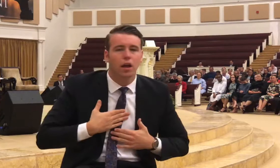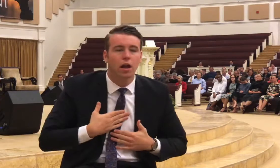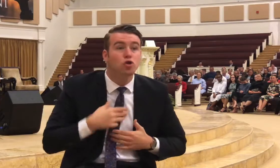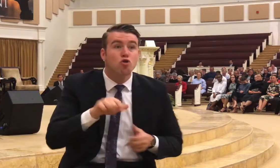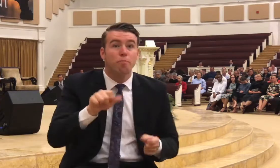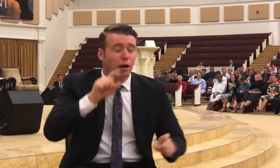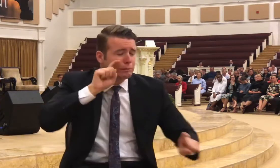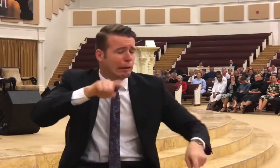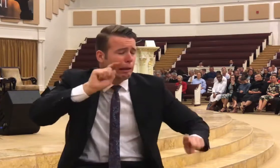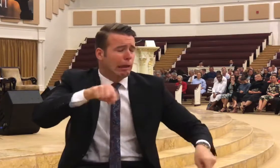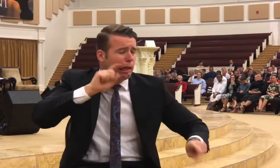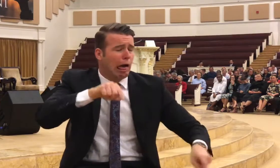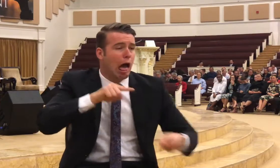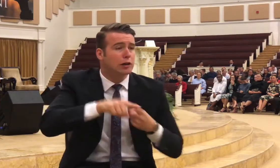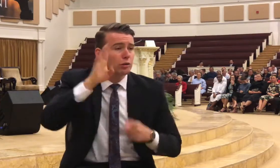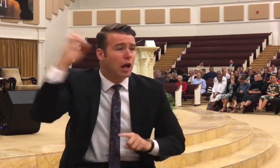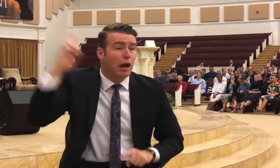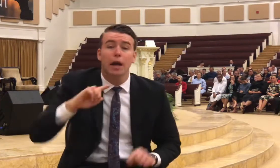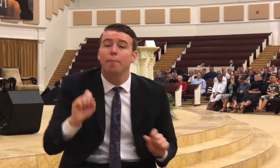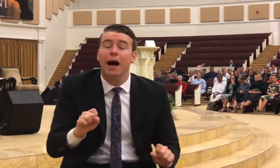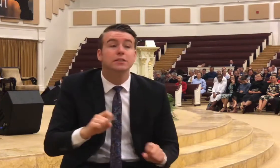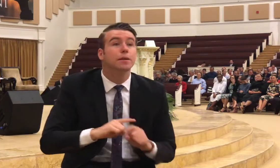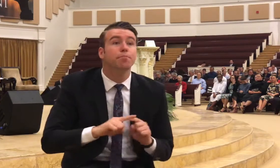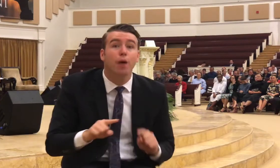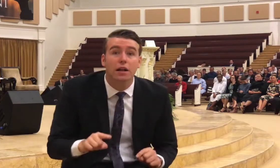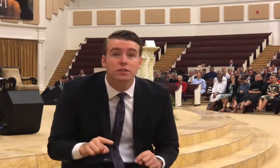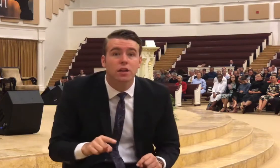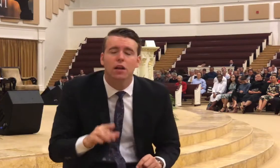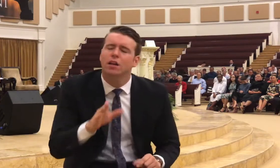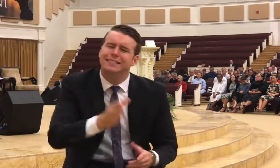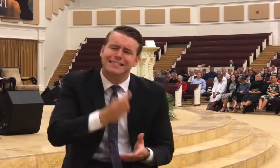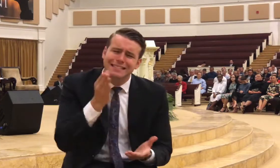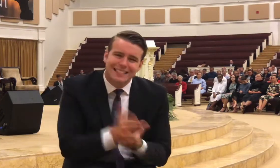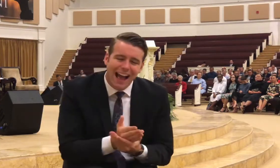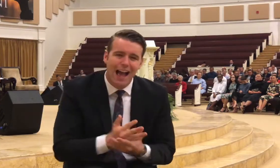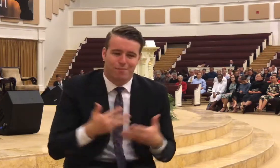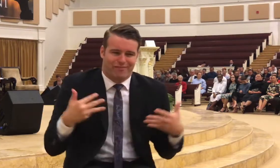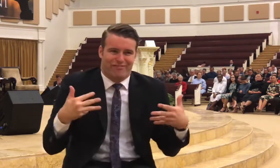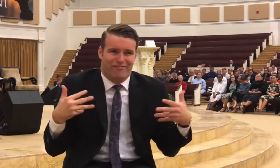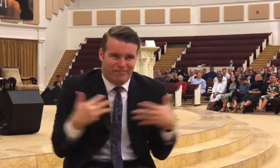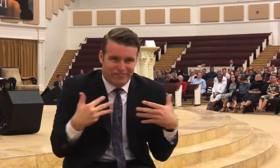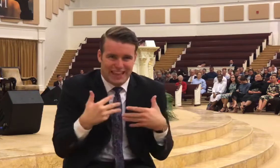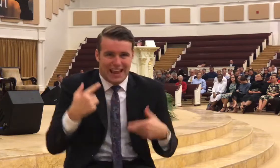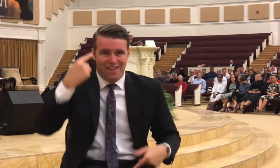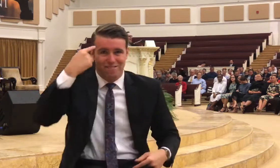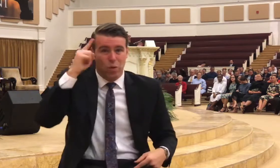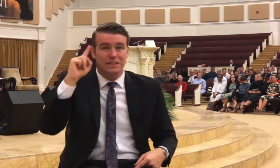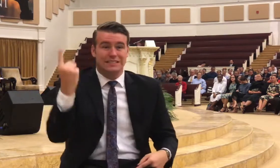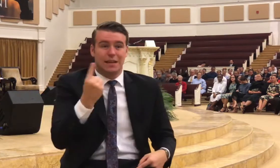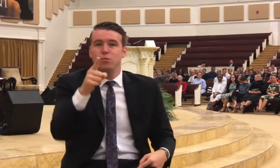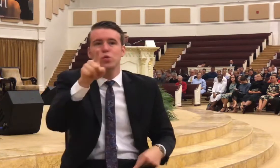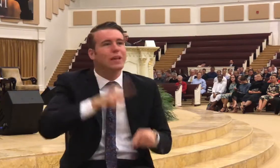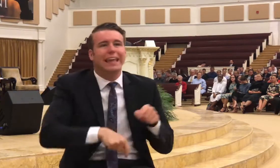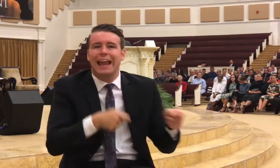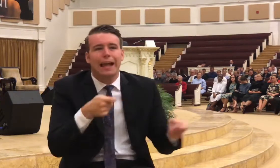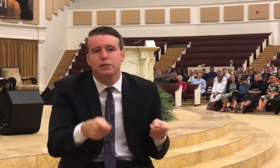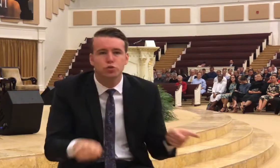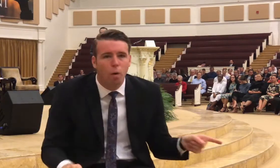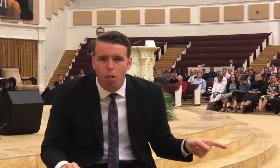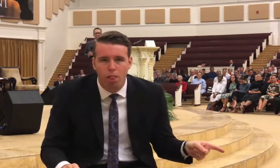glory. But for God's sake, quit fretting over what you cannot